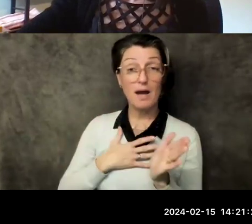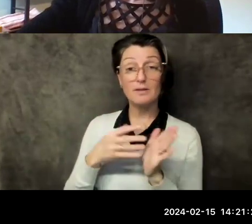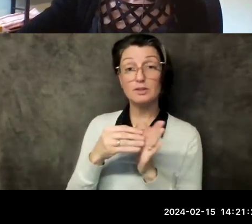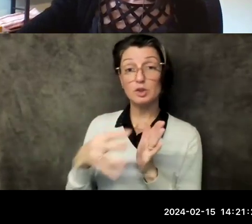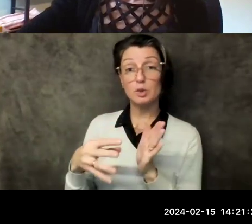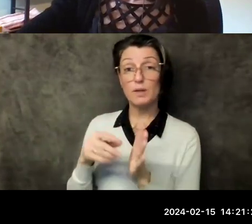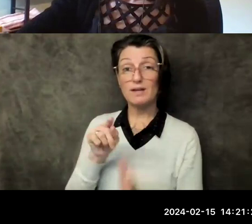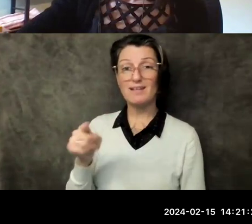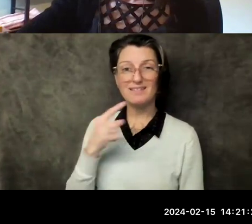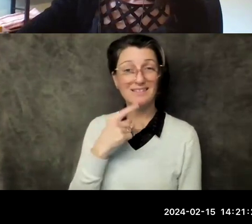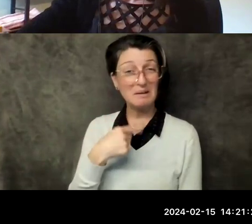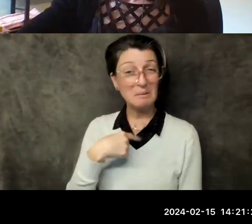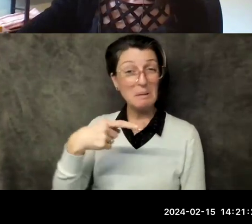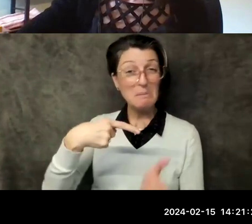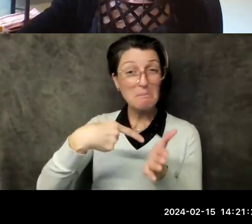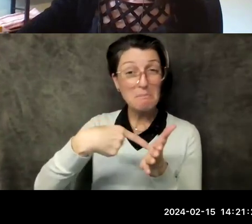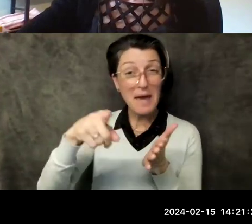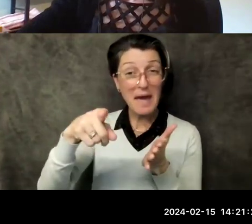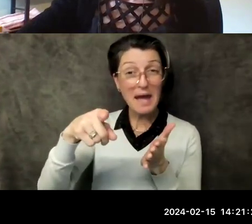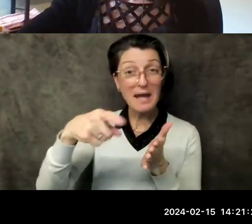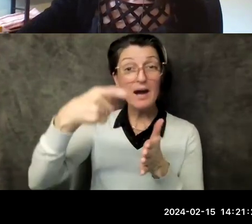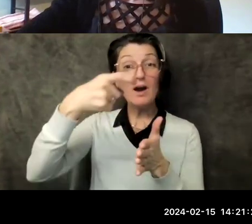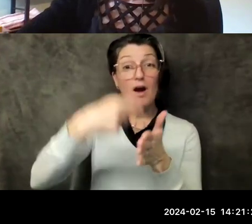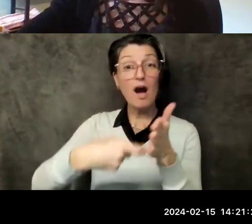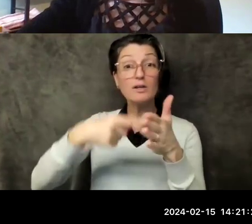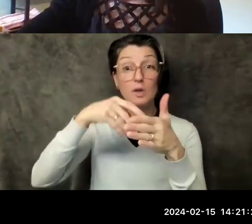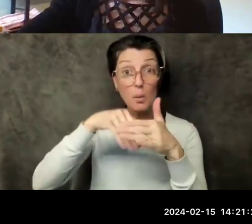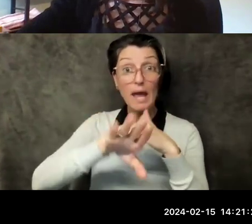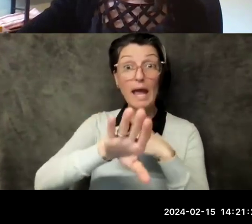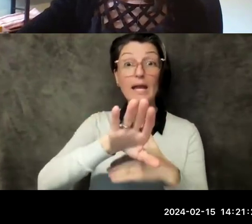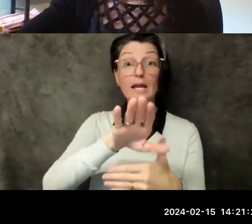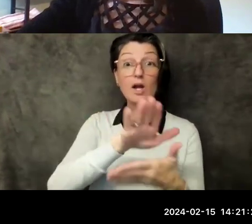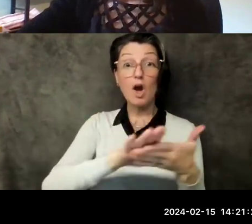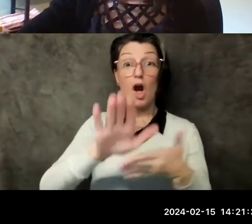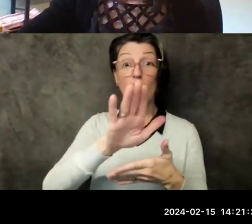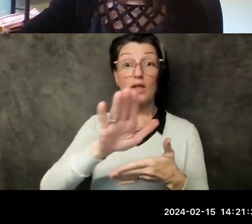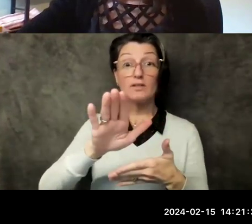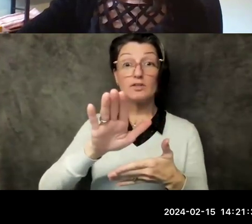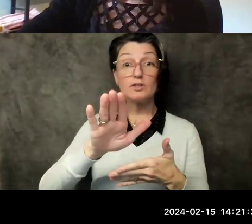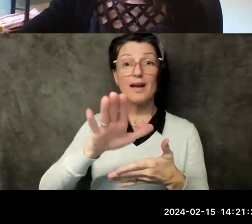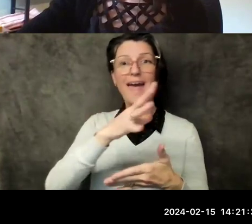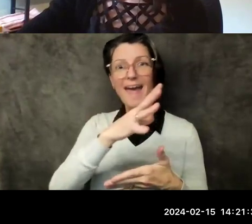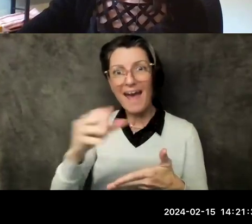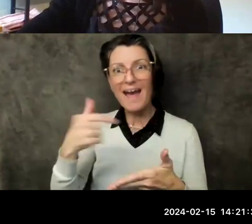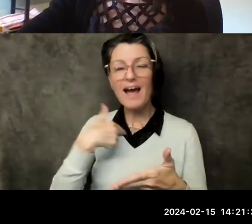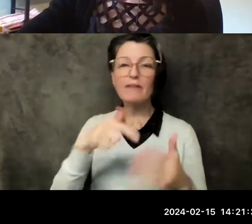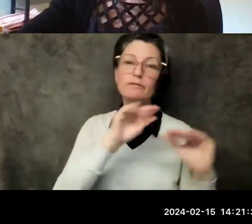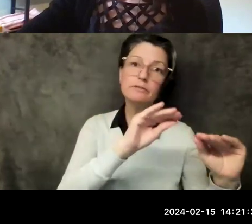why do I have to pay my tuition and educate somebody? Right. You know, so it can be frustrating,